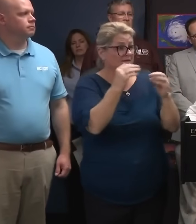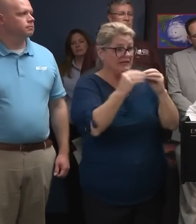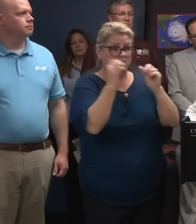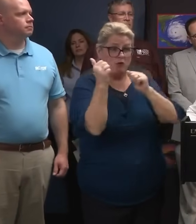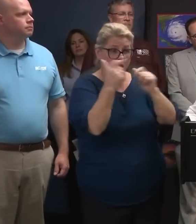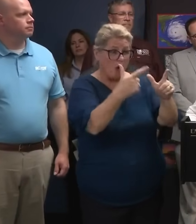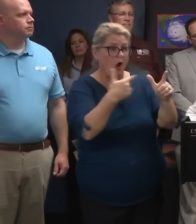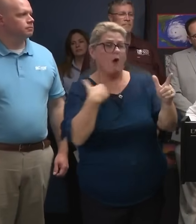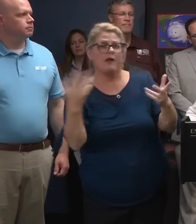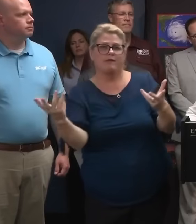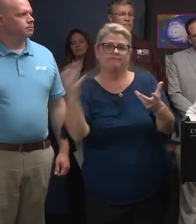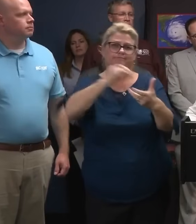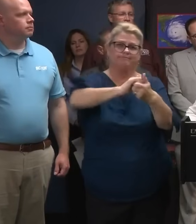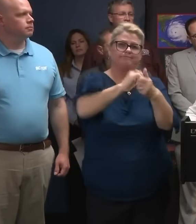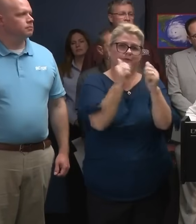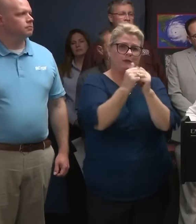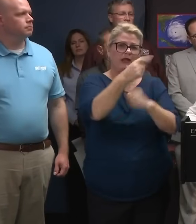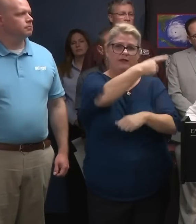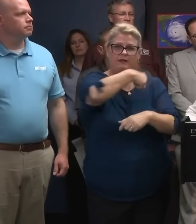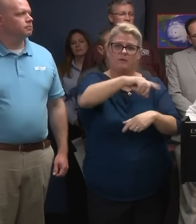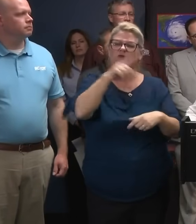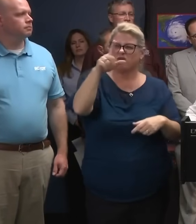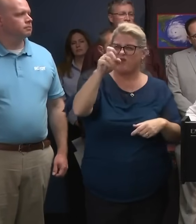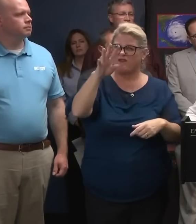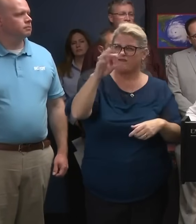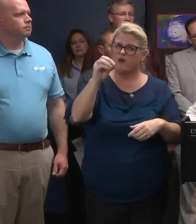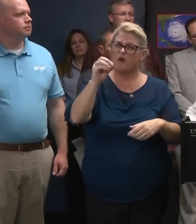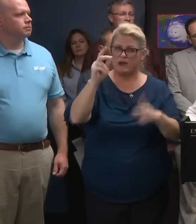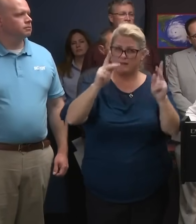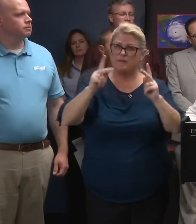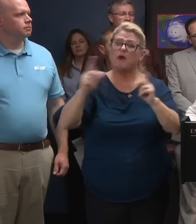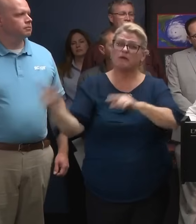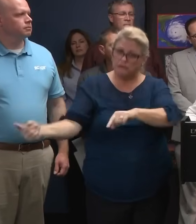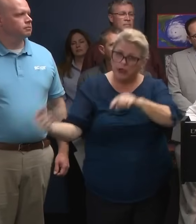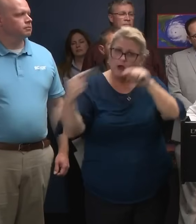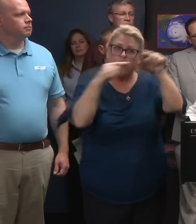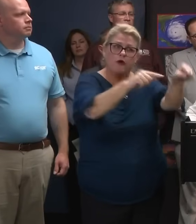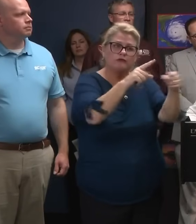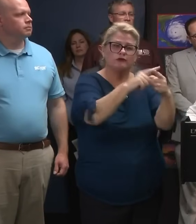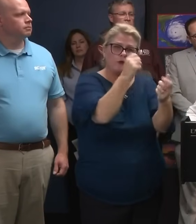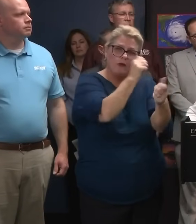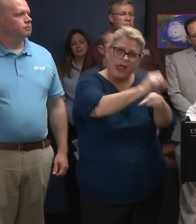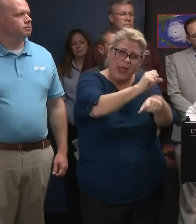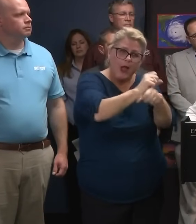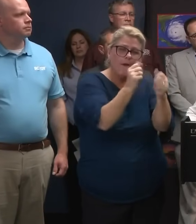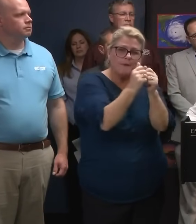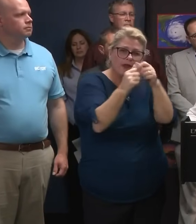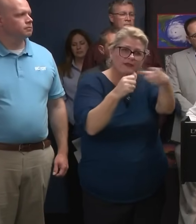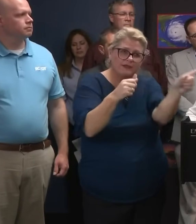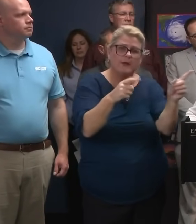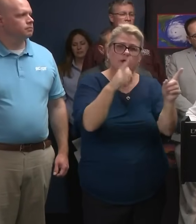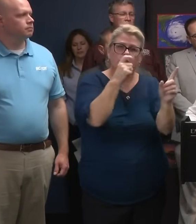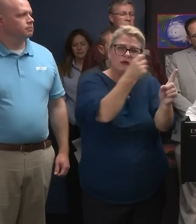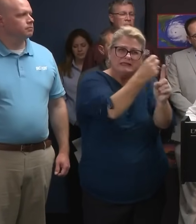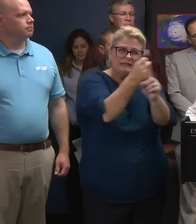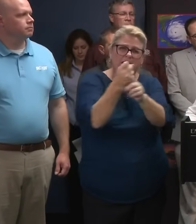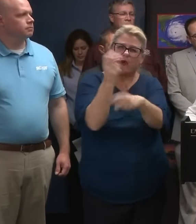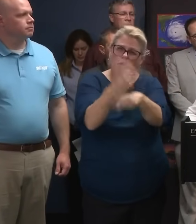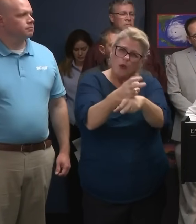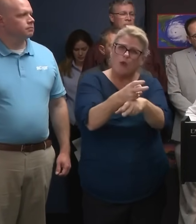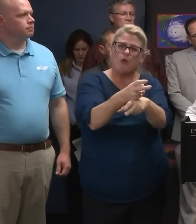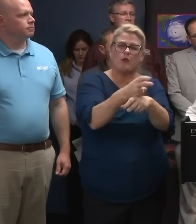Keller said, we've got over 140 folks out working with municipals, working with the most hardest hit